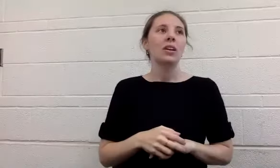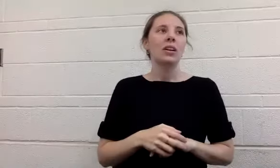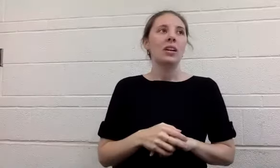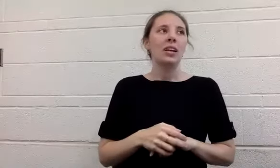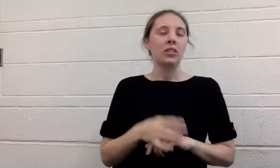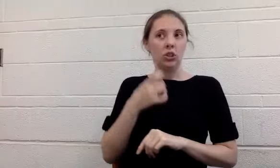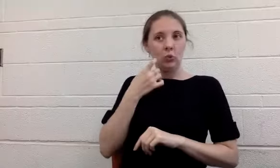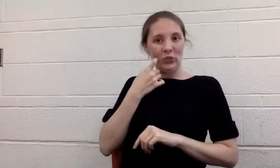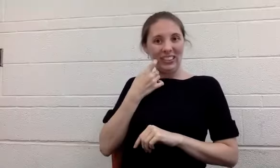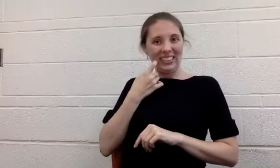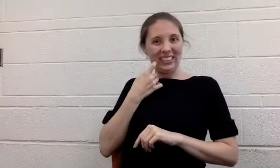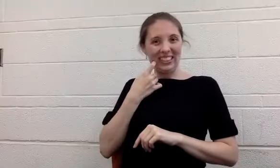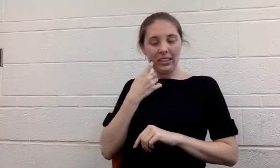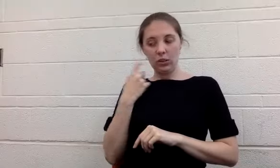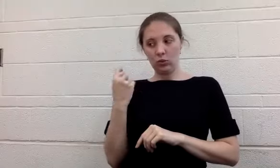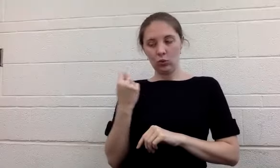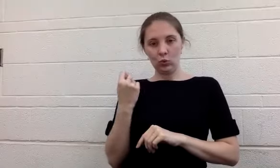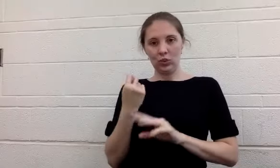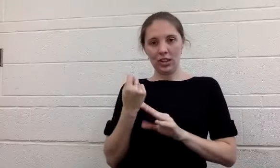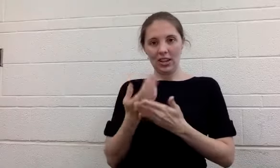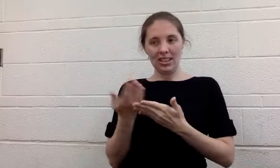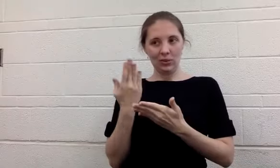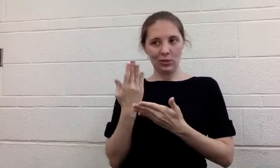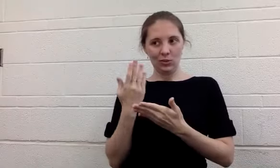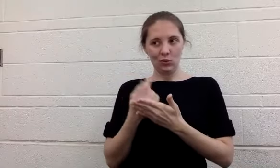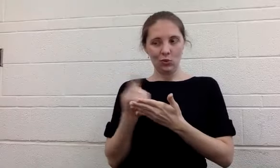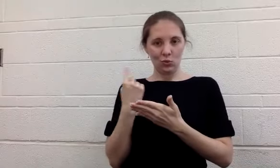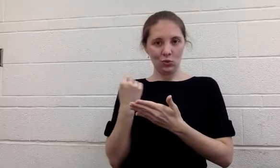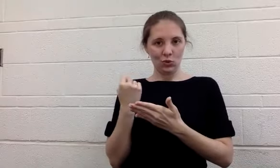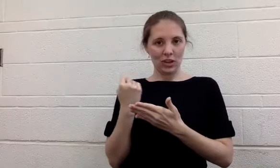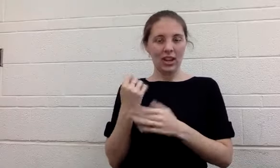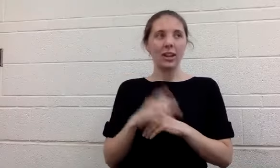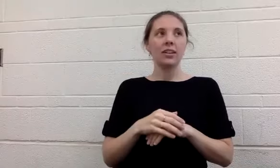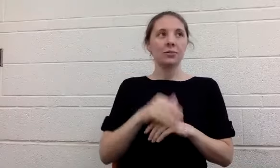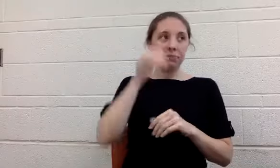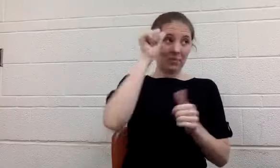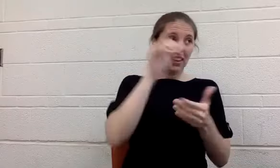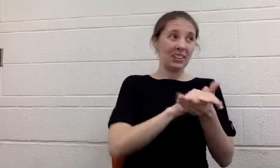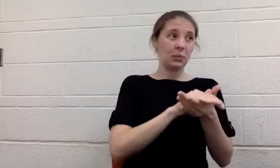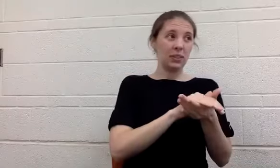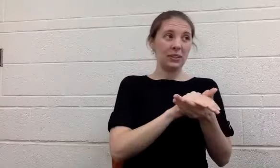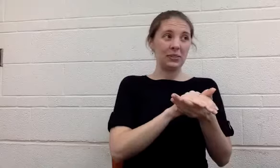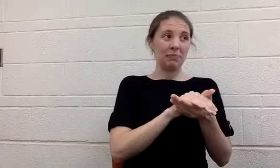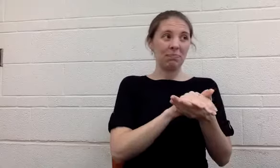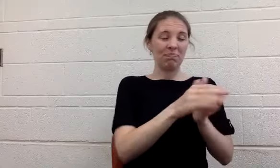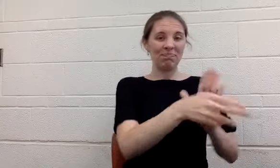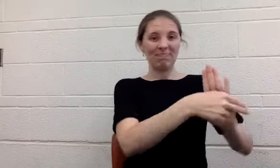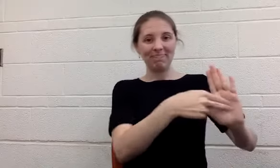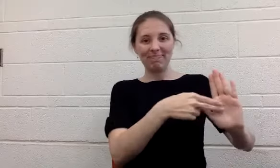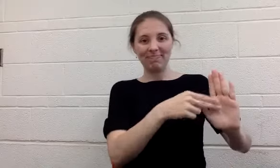Al-Anon yesterday. And, and it's all, wonderful and it's wonderful, but life keeps moving on and things